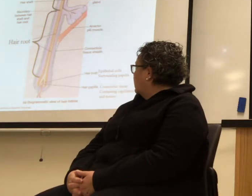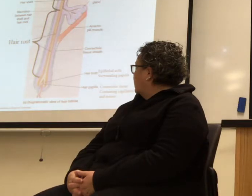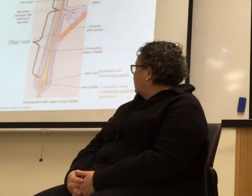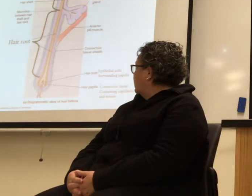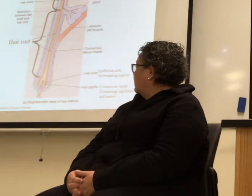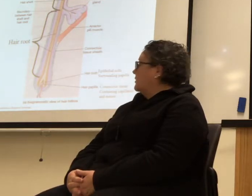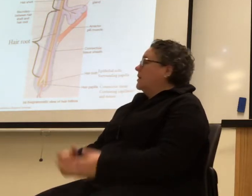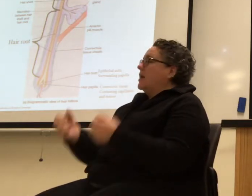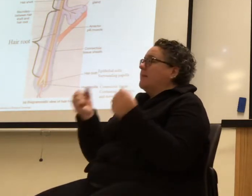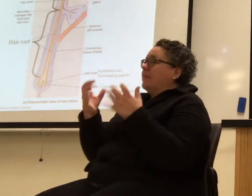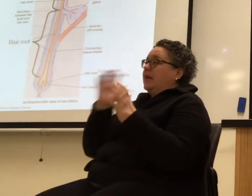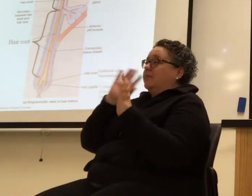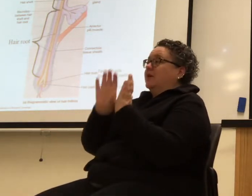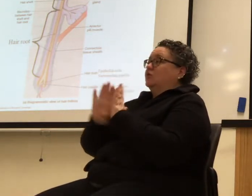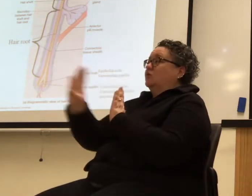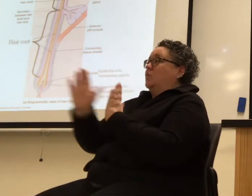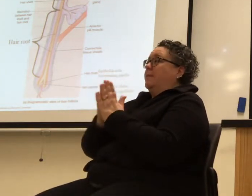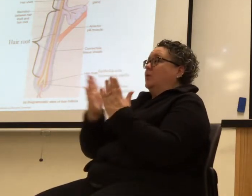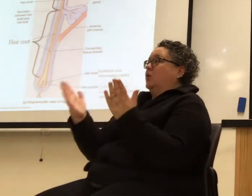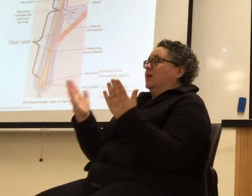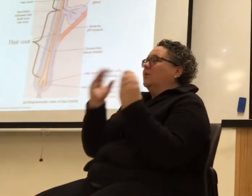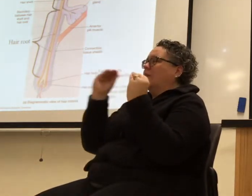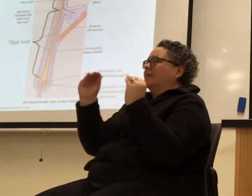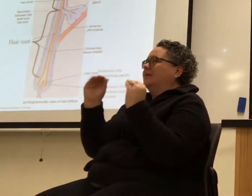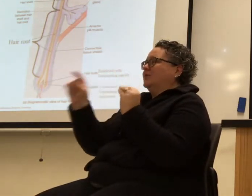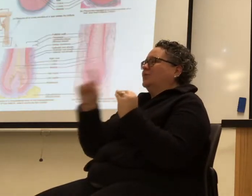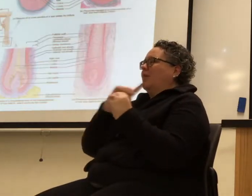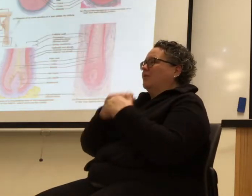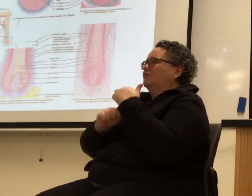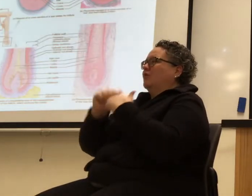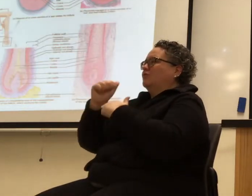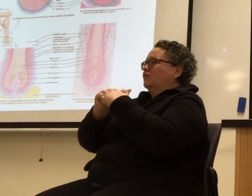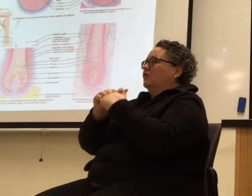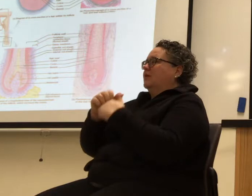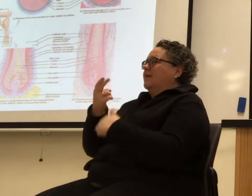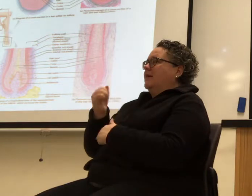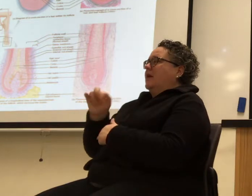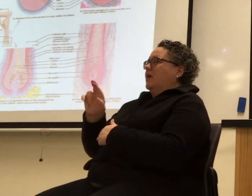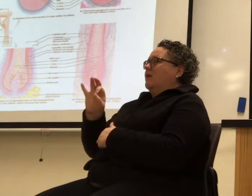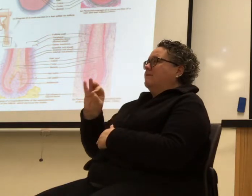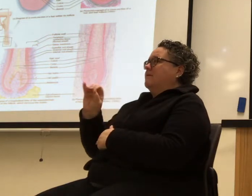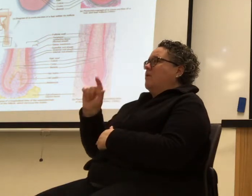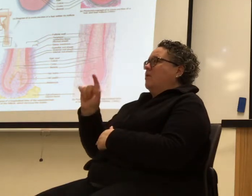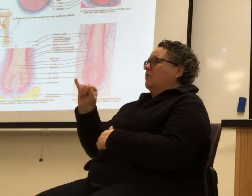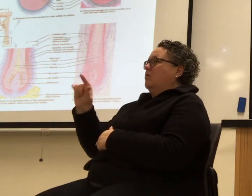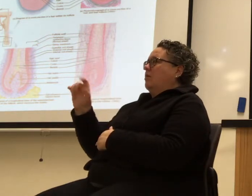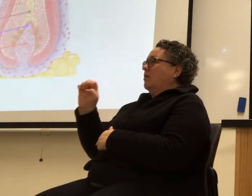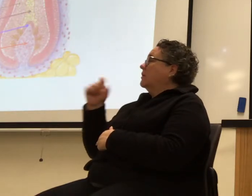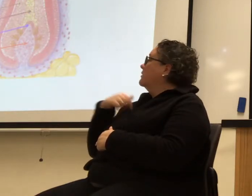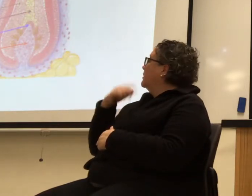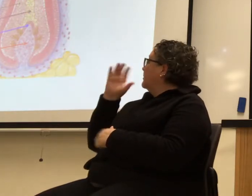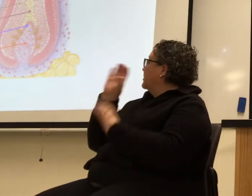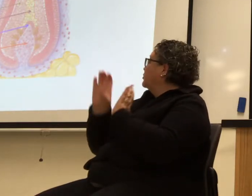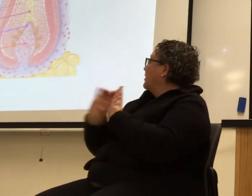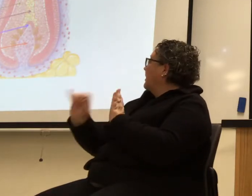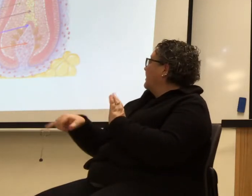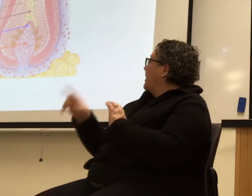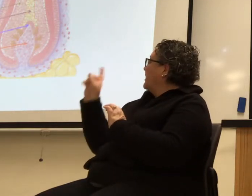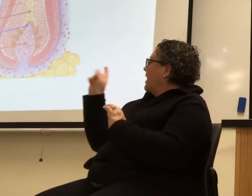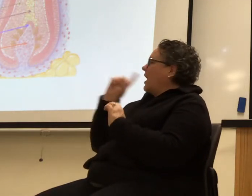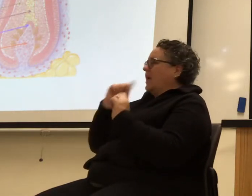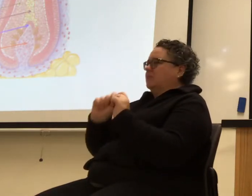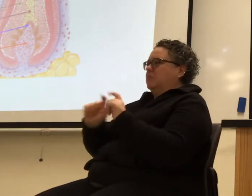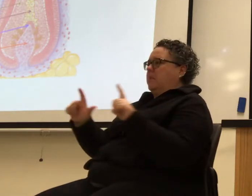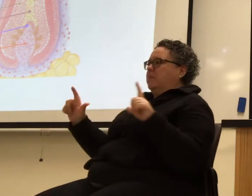There's a lot of pictures in your book that teach you the structure of the hair follicle. Pictures like this, and I kind of zoomed in on